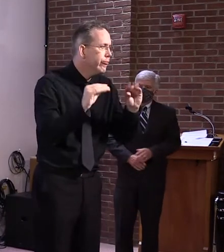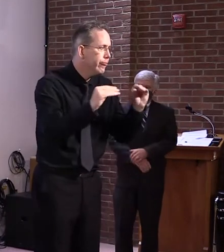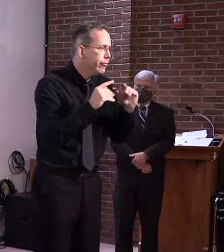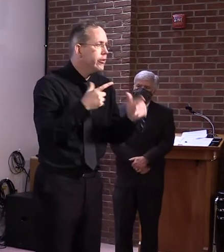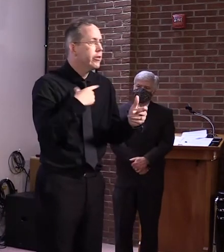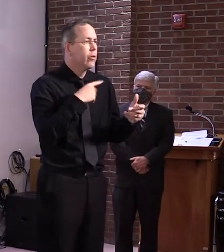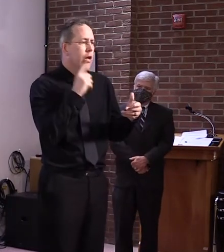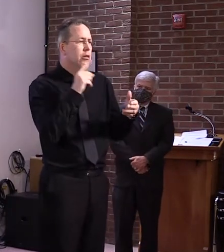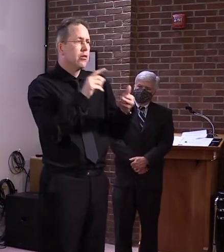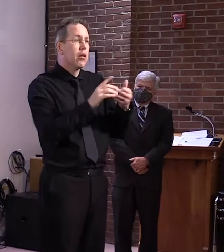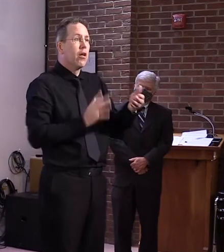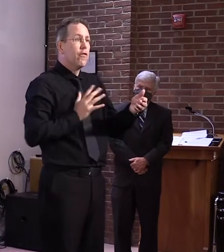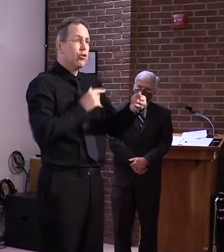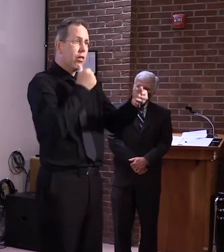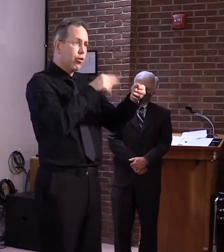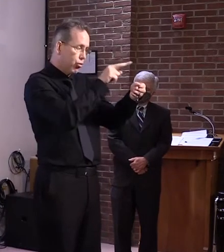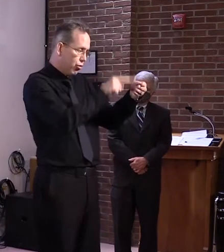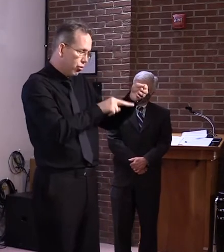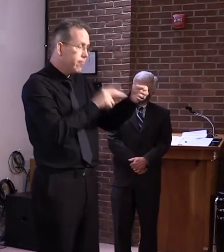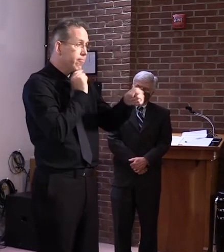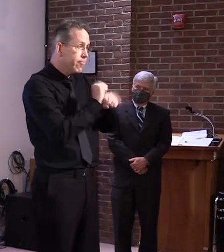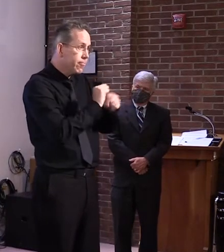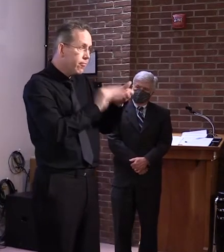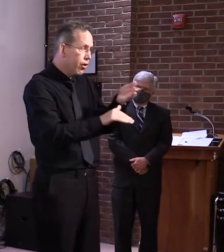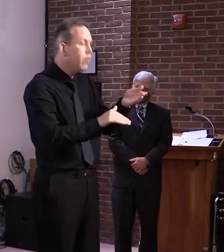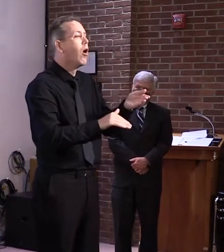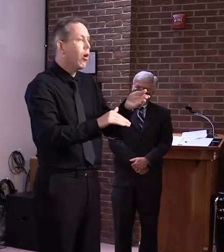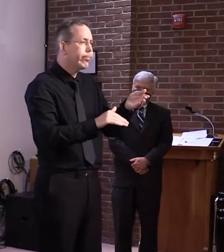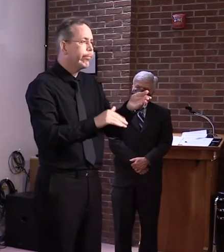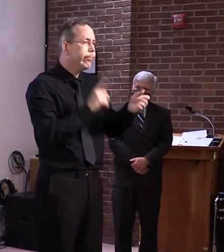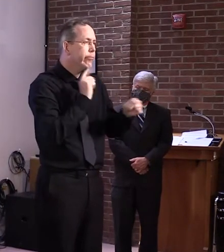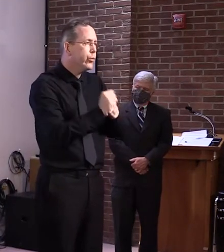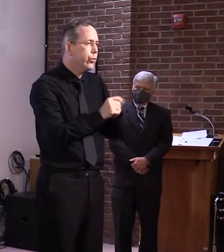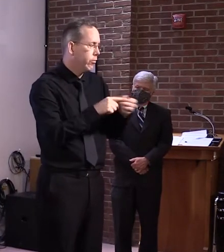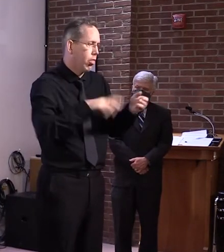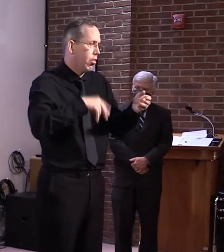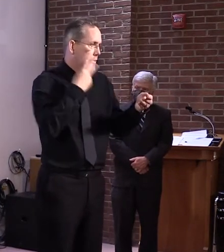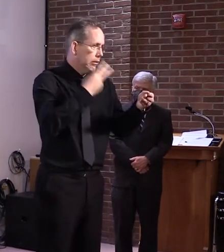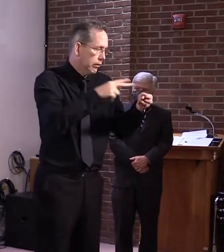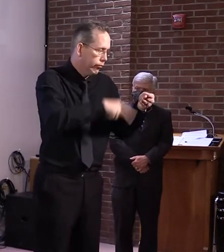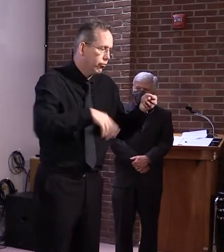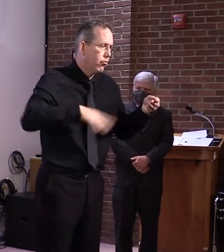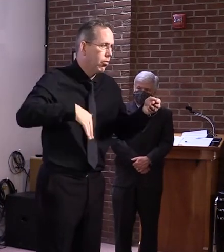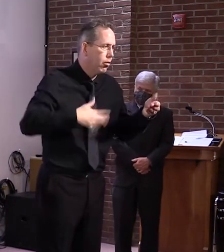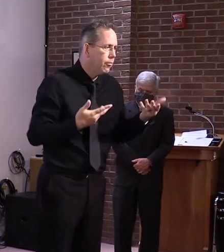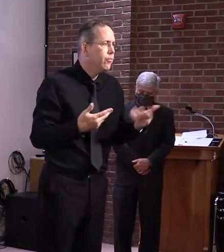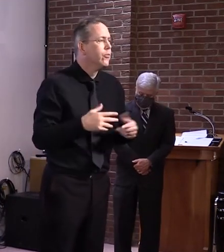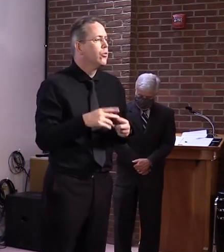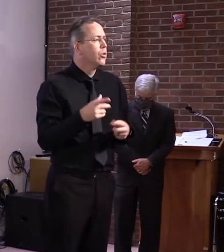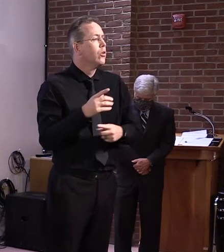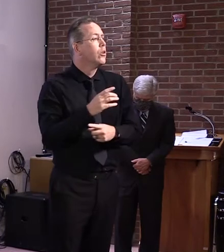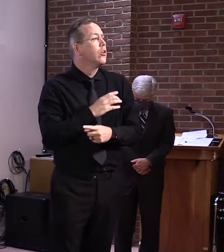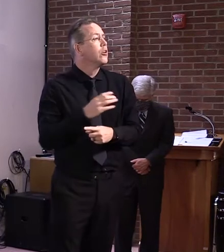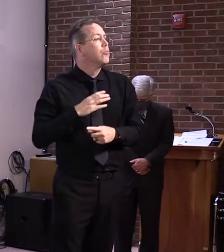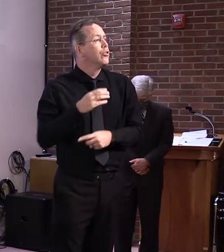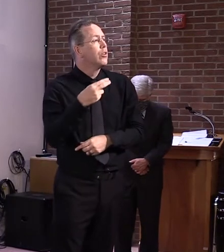furloughed. Maybe Commissioner Harrington, have you heard anything more that I haven't elaborated on?